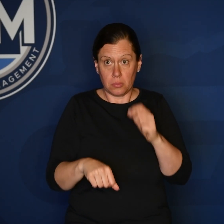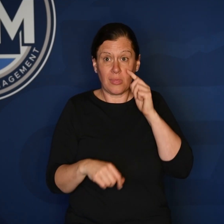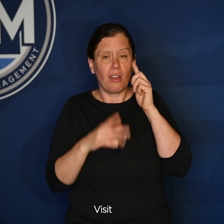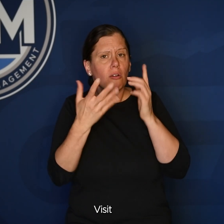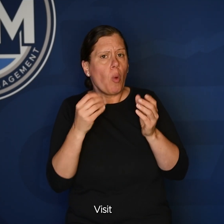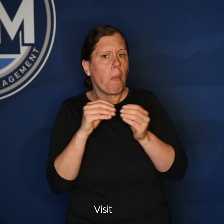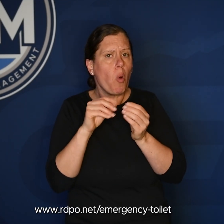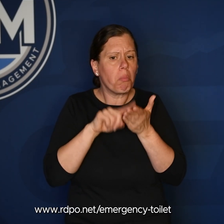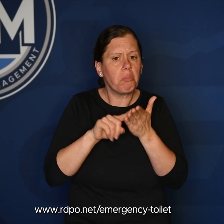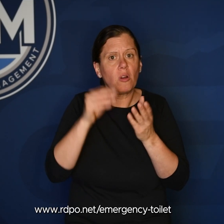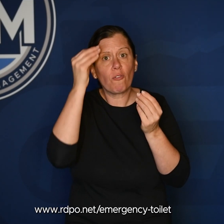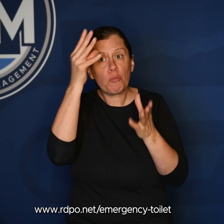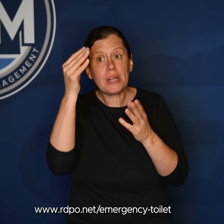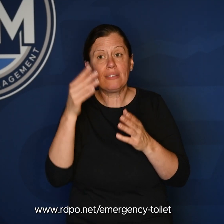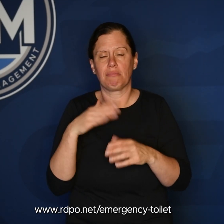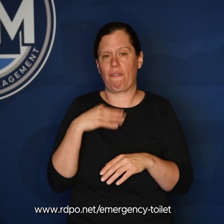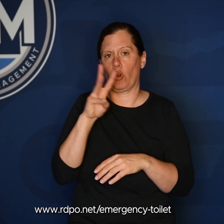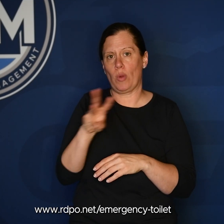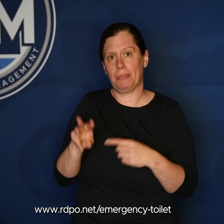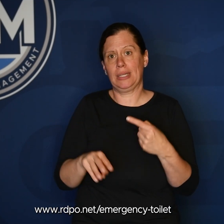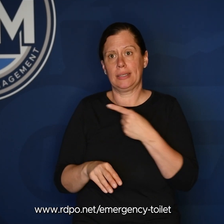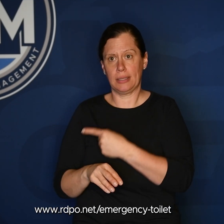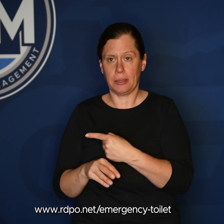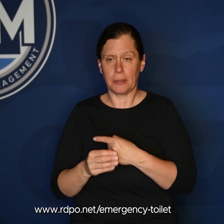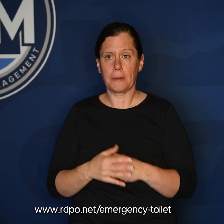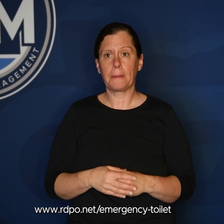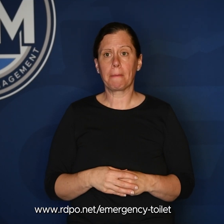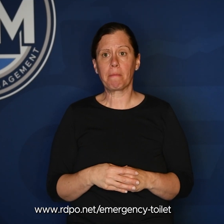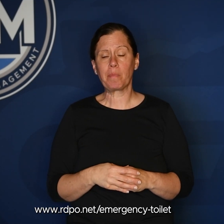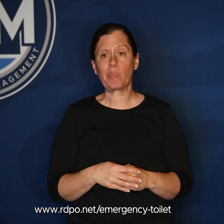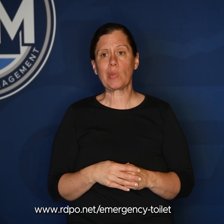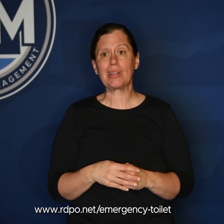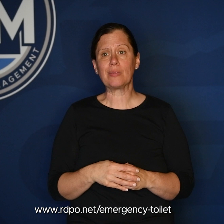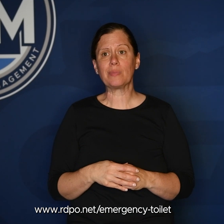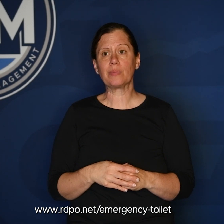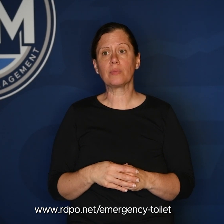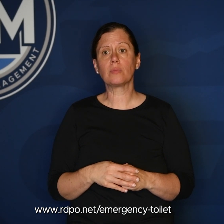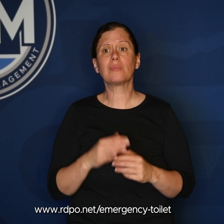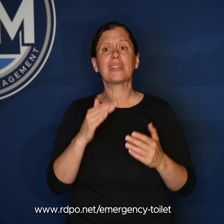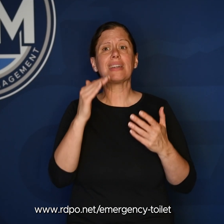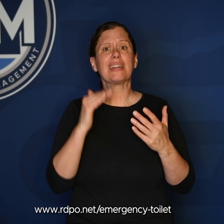Visit www.rdpo.org